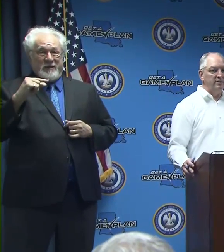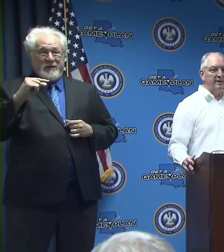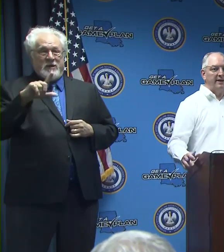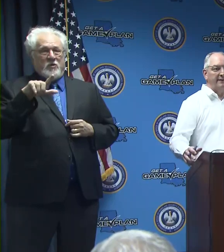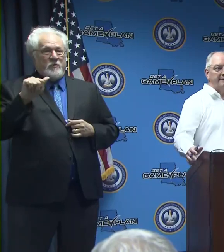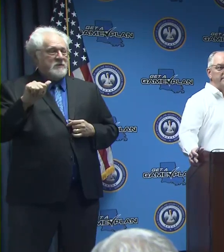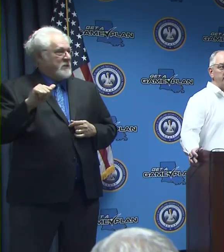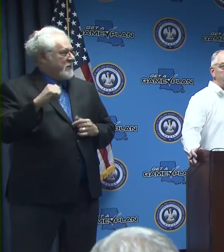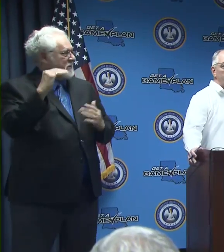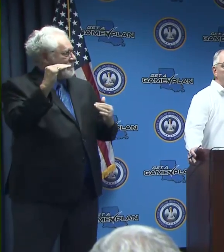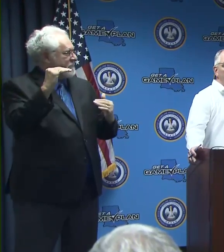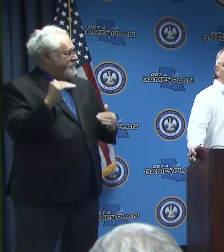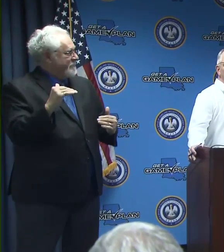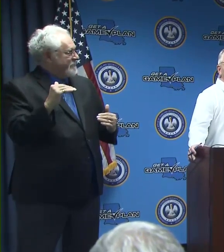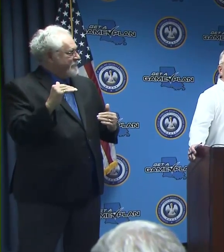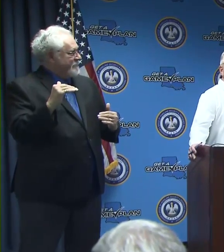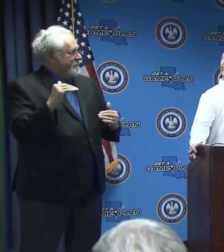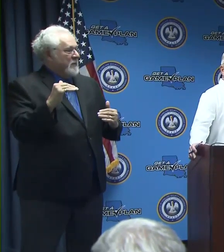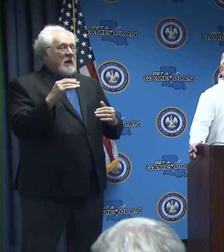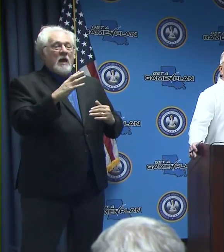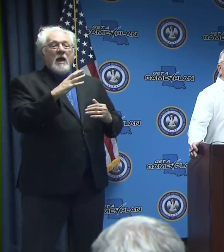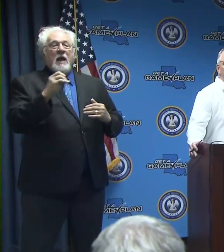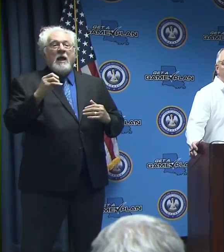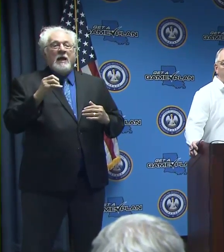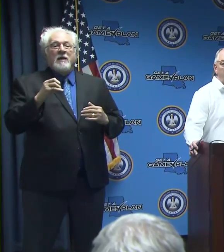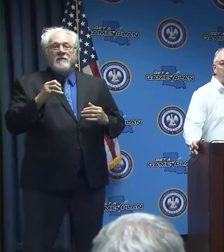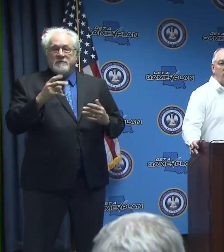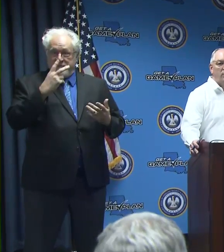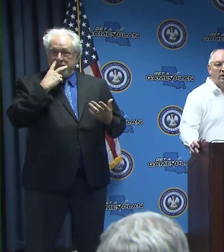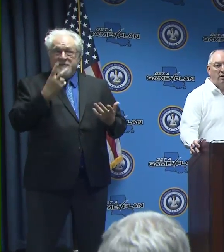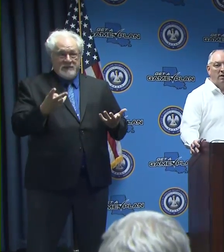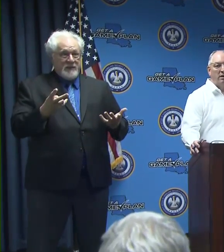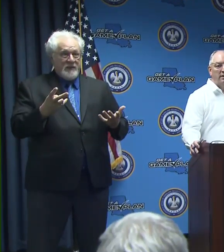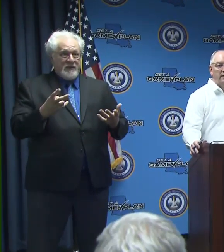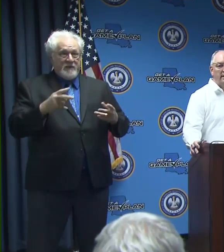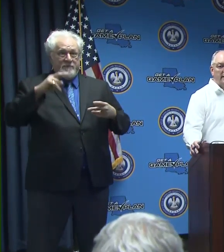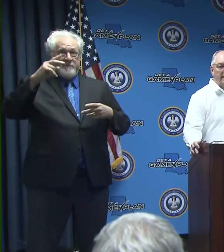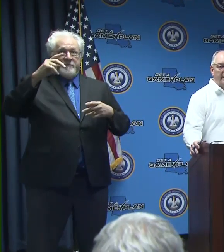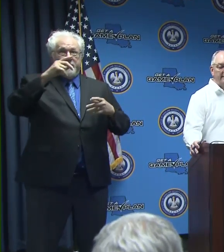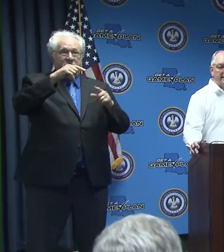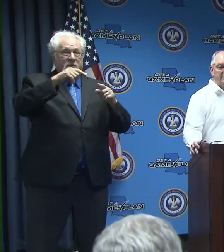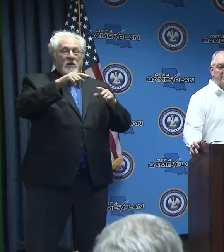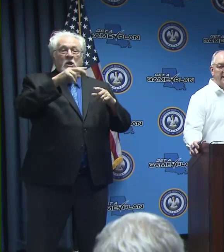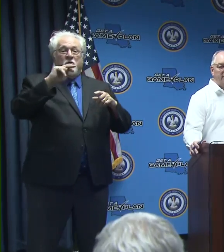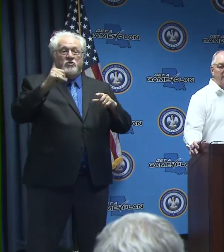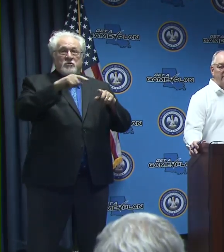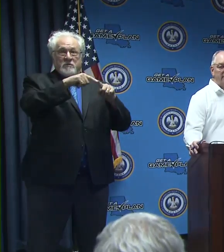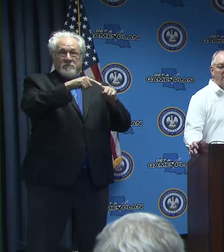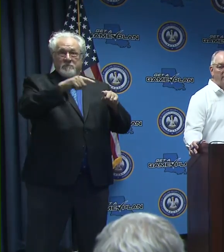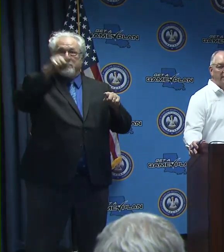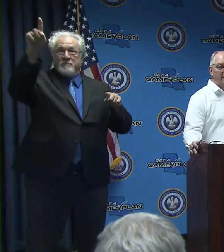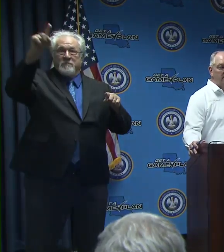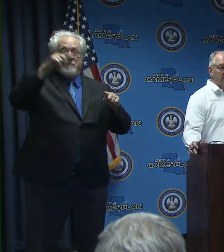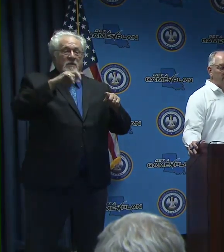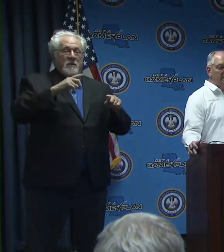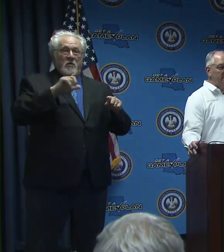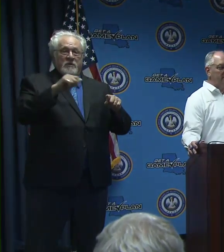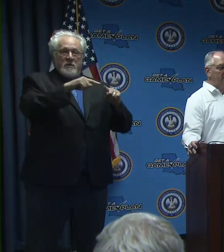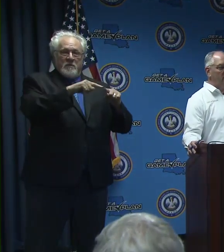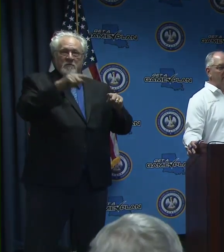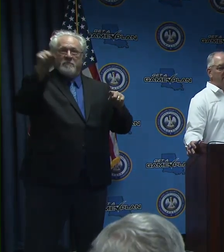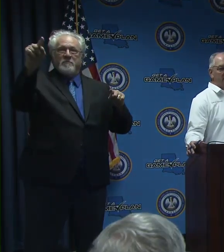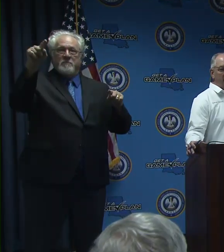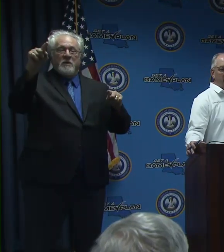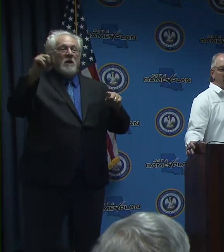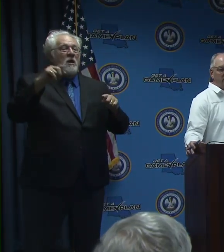is Louisiana. And so you can kind of see where we are as a state relative to all the others. And the reason